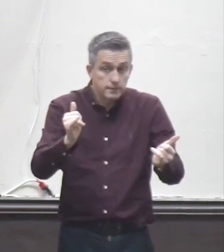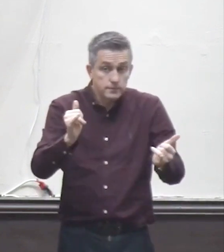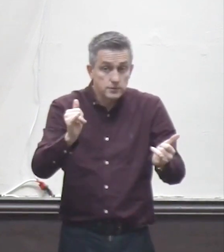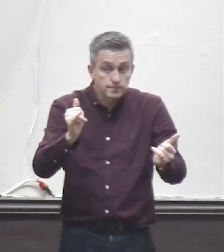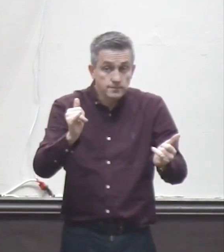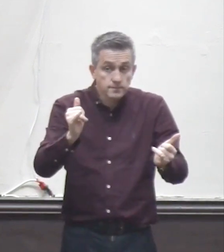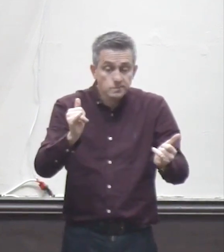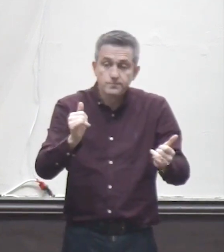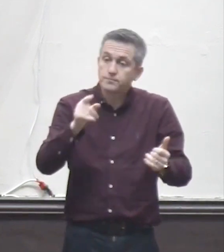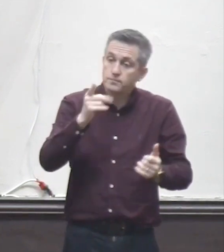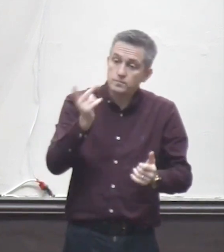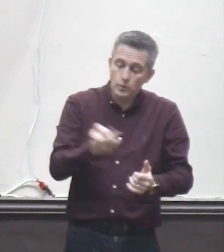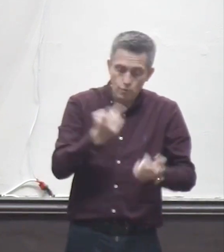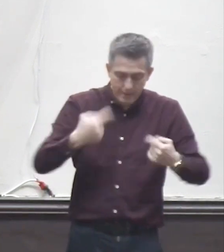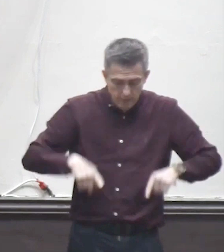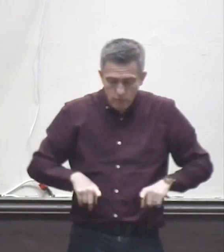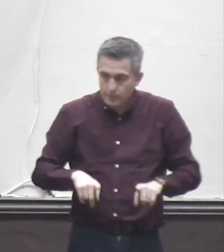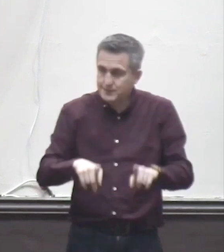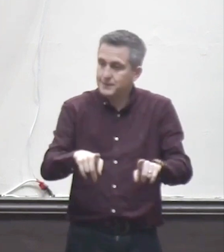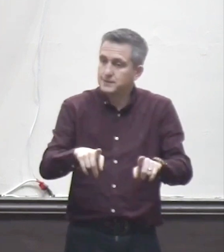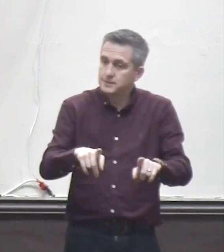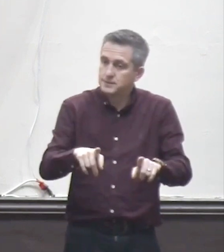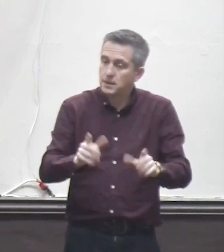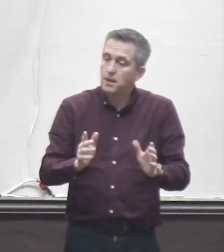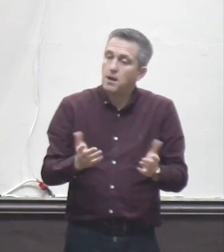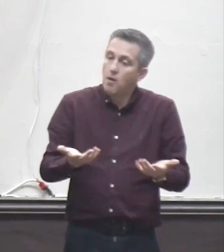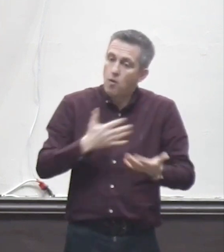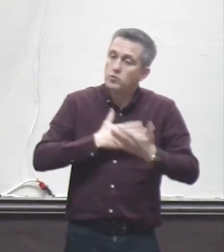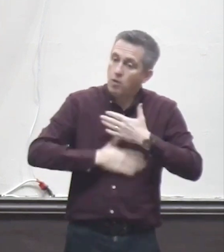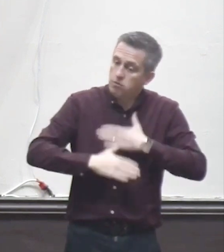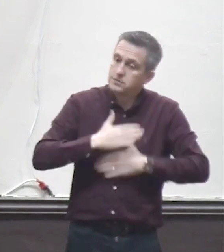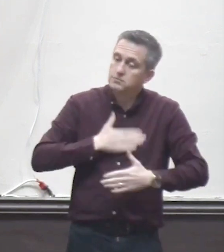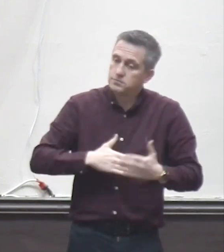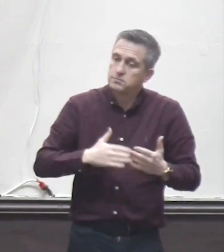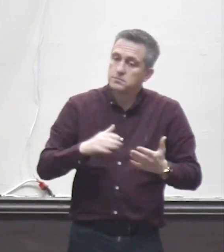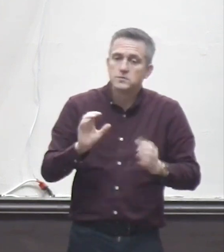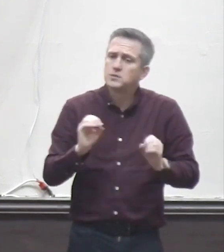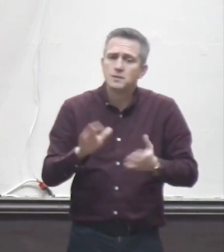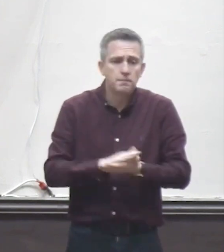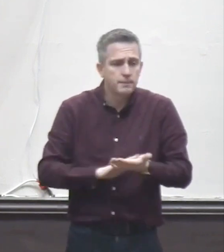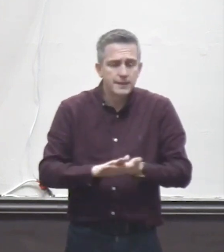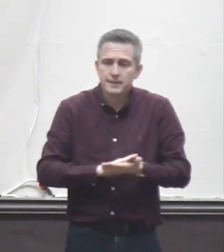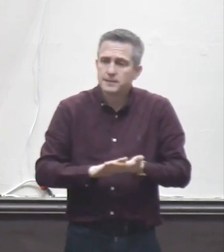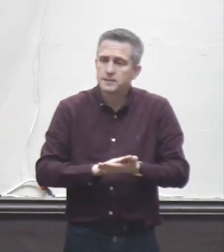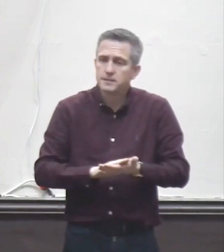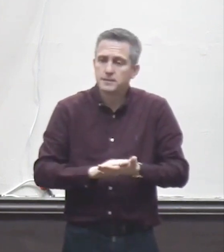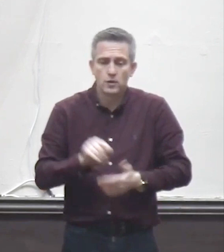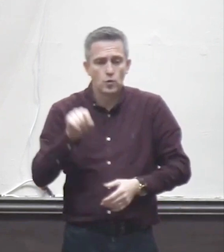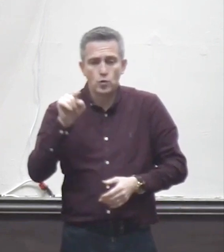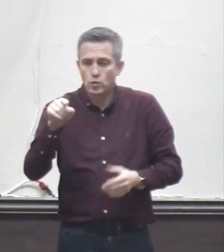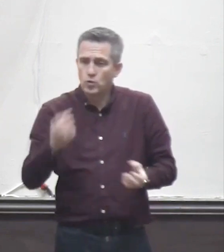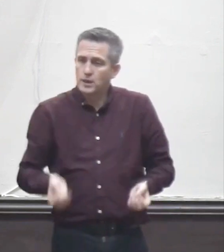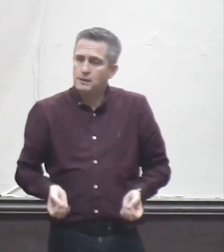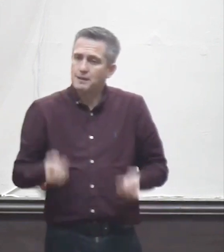to be coexistent and to be tolerable, it does not mean for a person to give up his